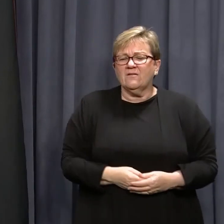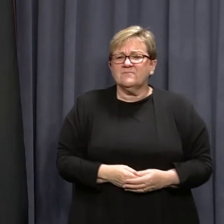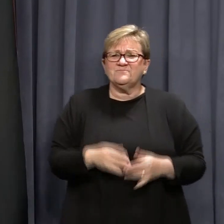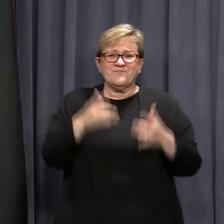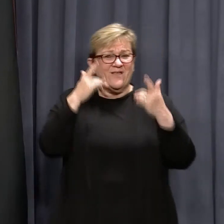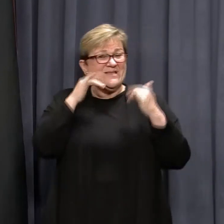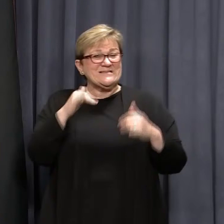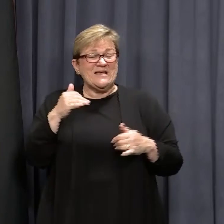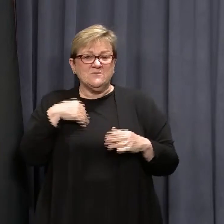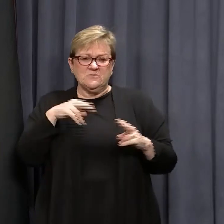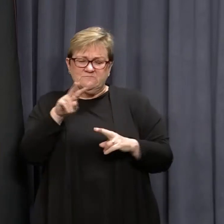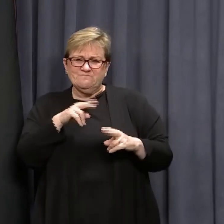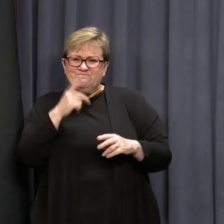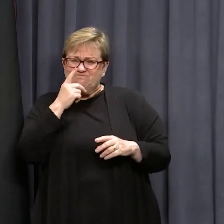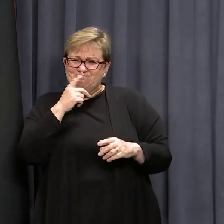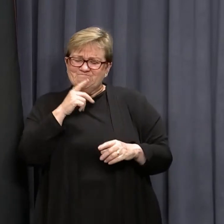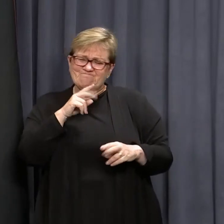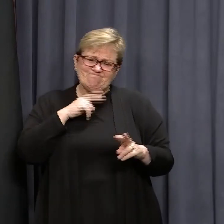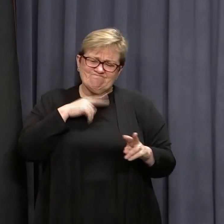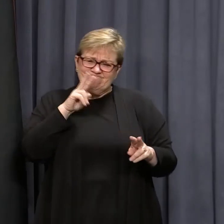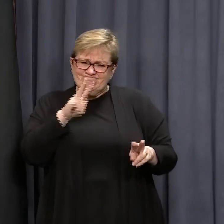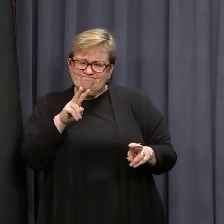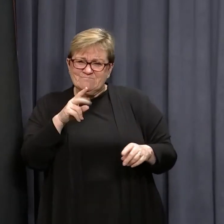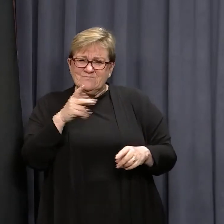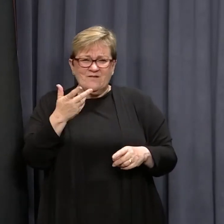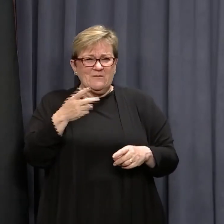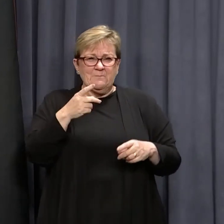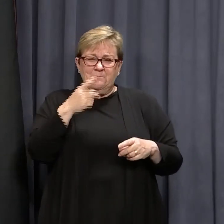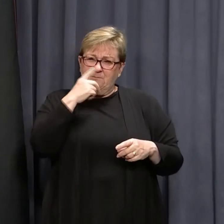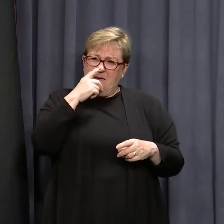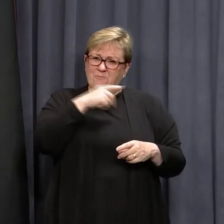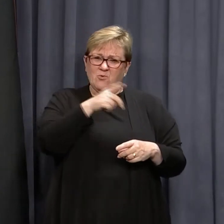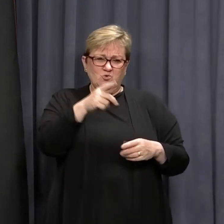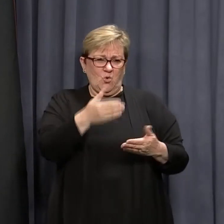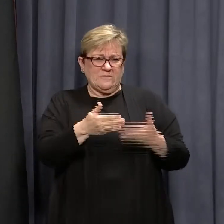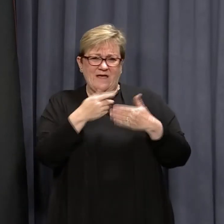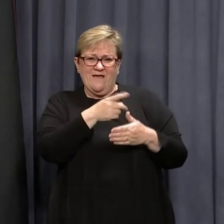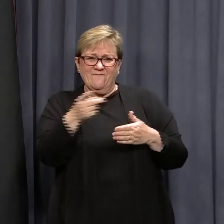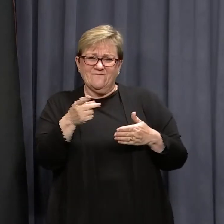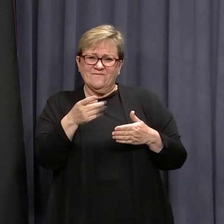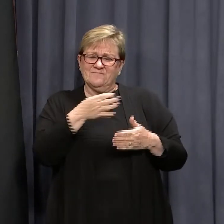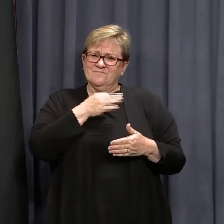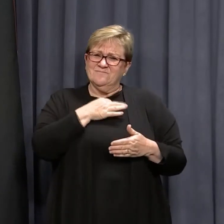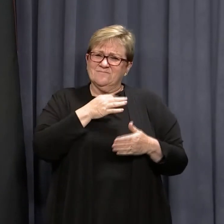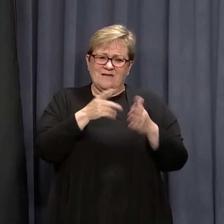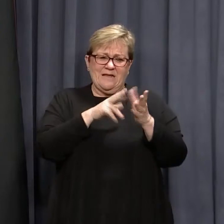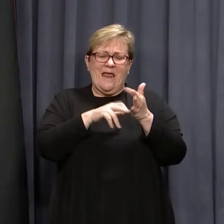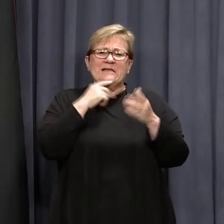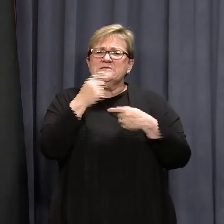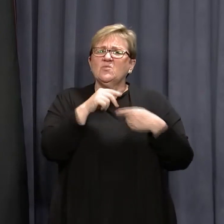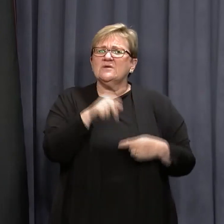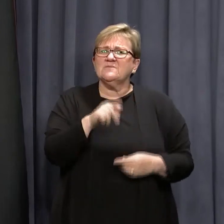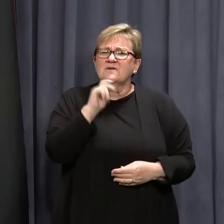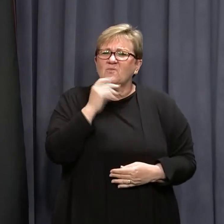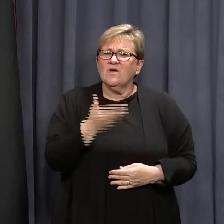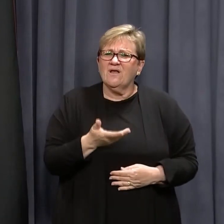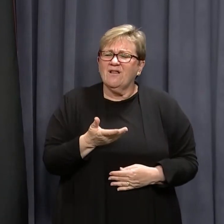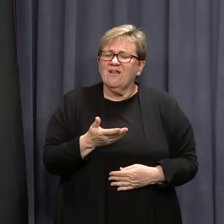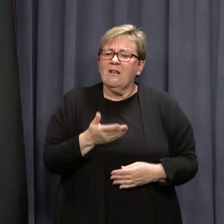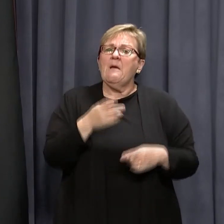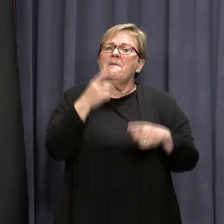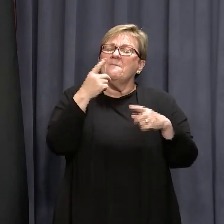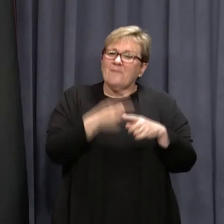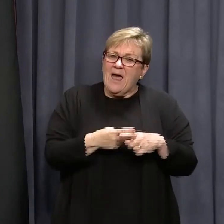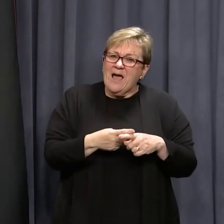make, it's predicated very much on the public health reasoning, which I'm sure Andy will expand on, but it